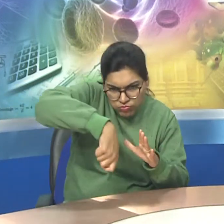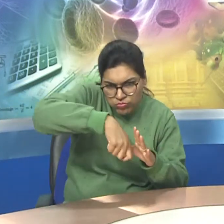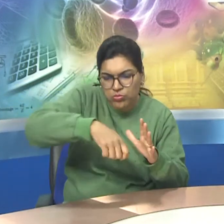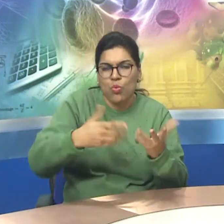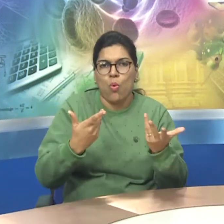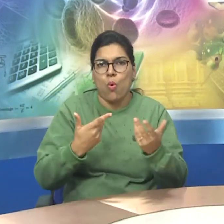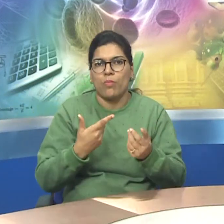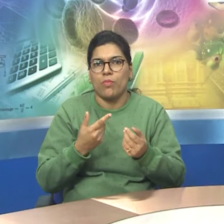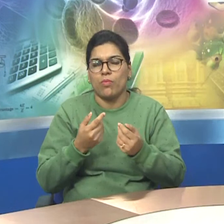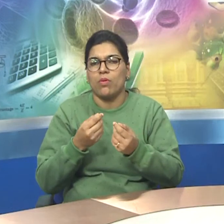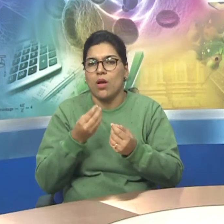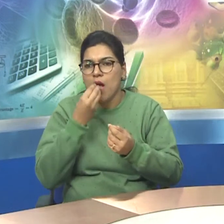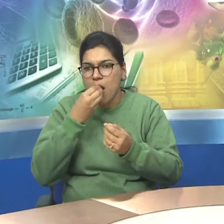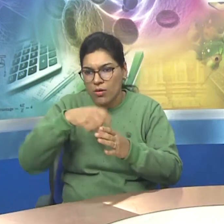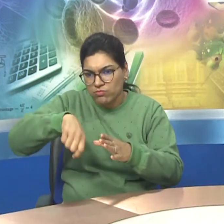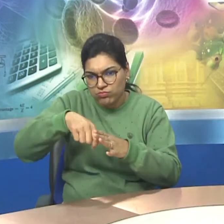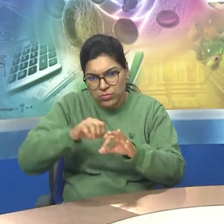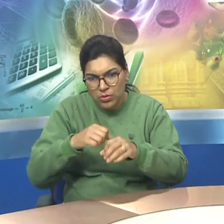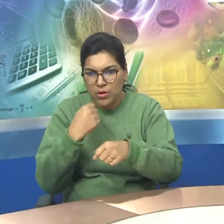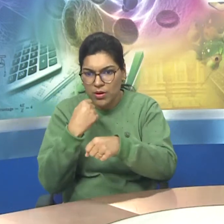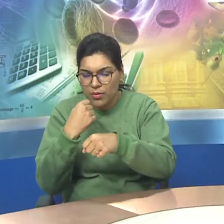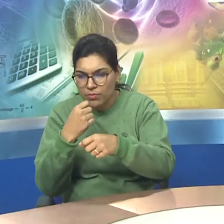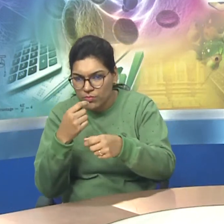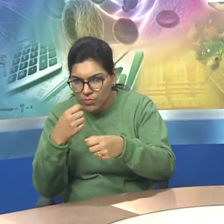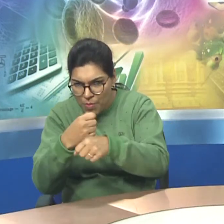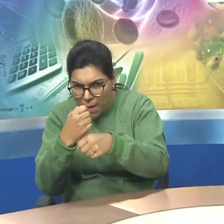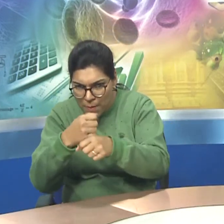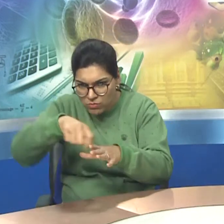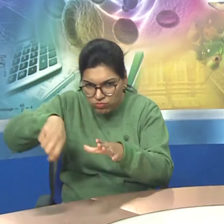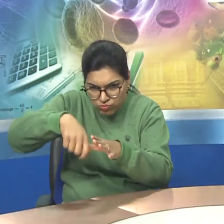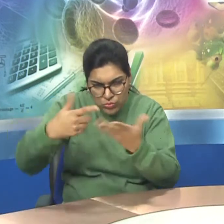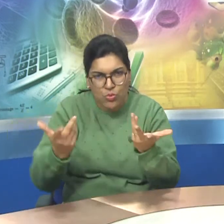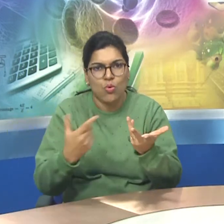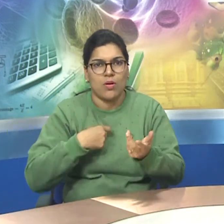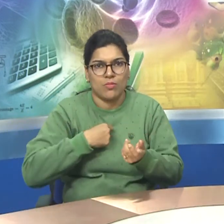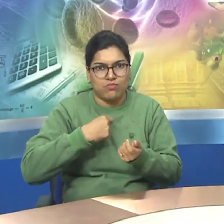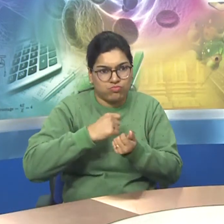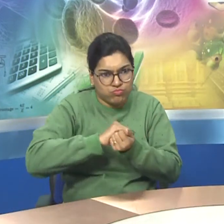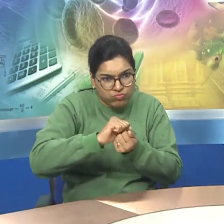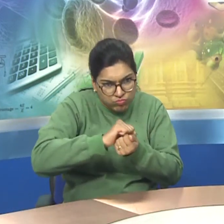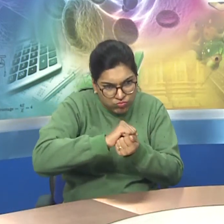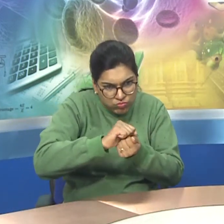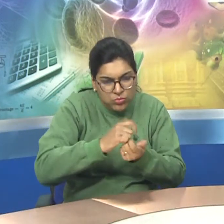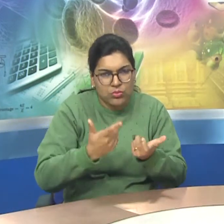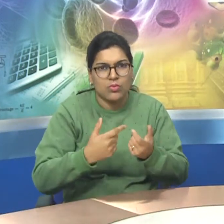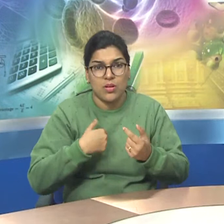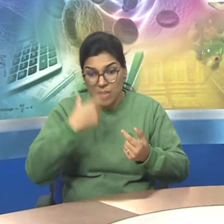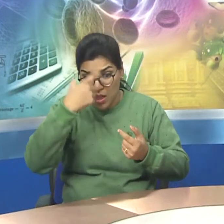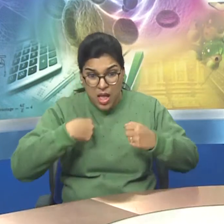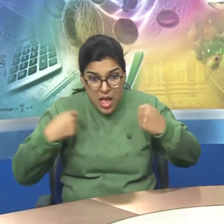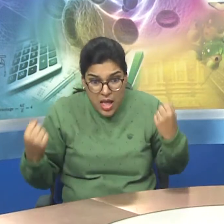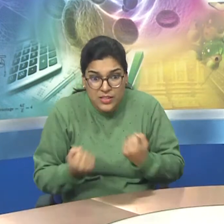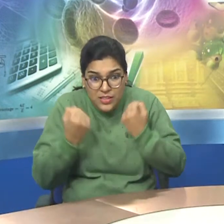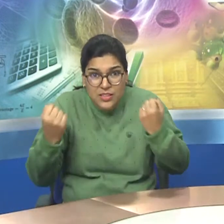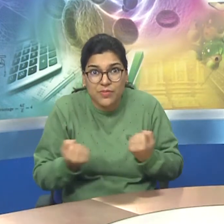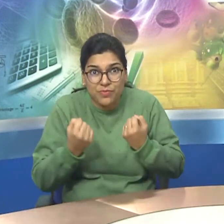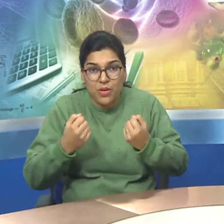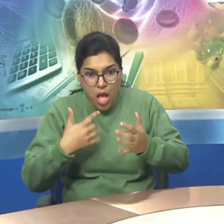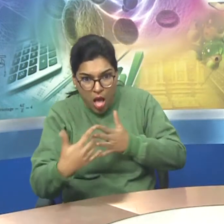do them physically, like cooking, playing, washing clothes, something which we